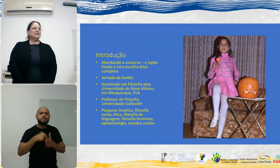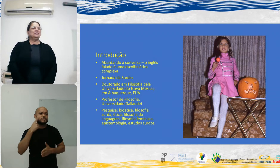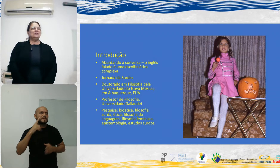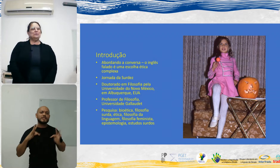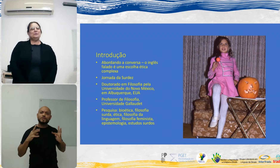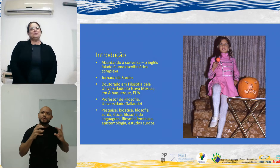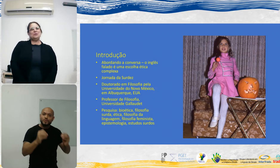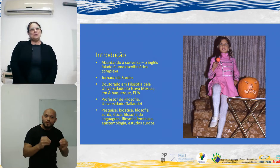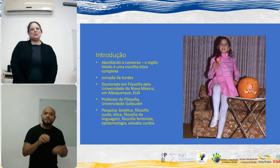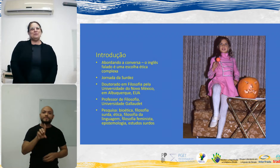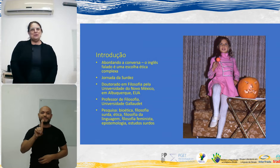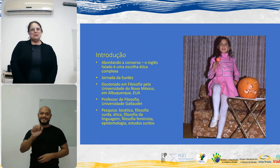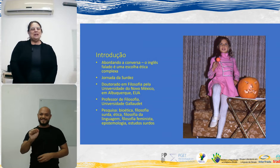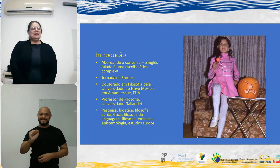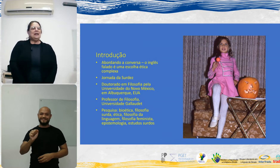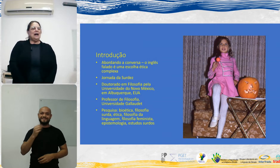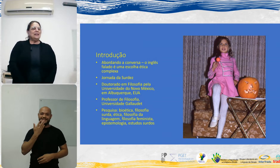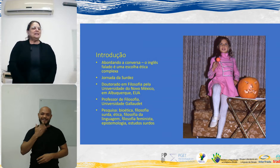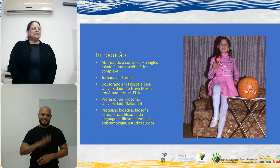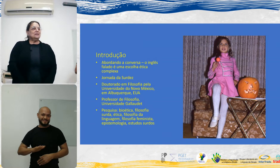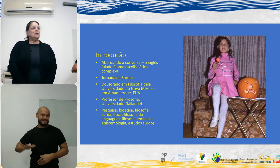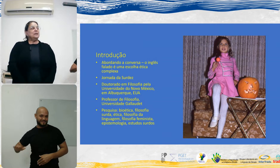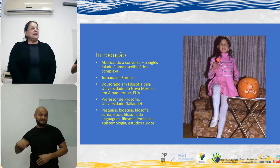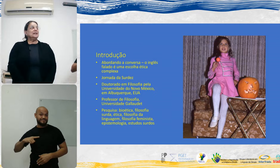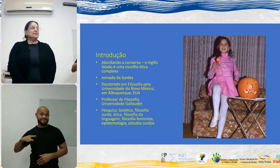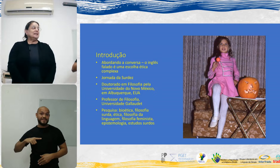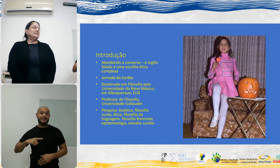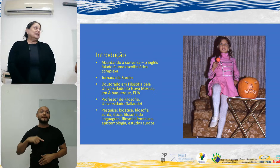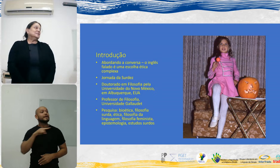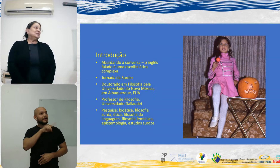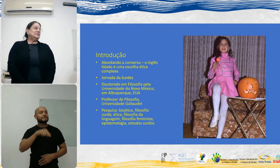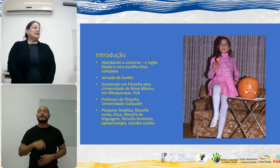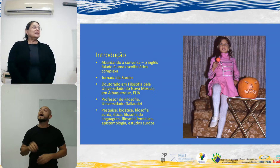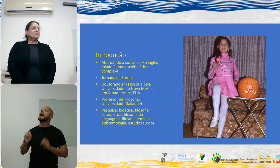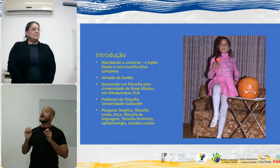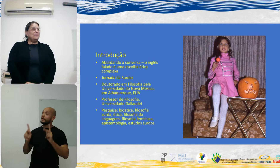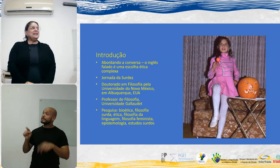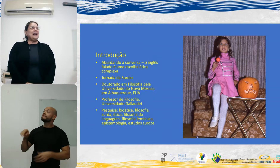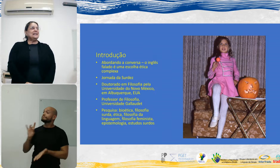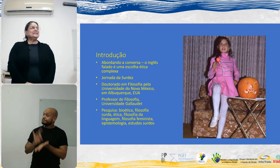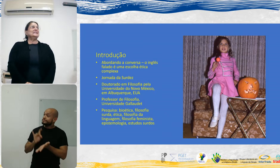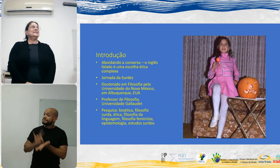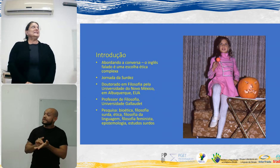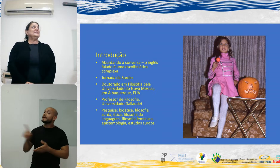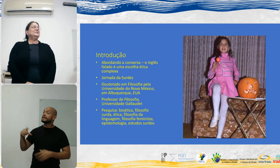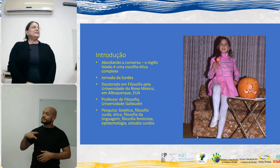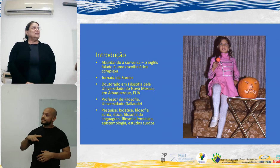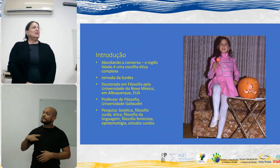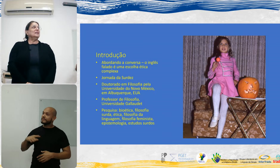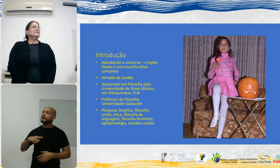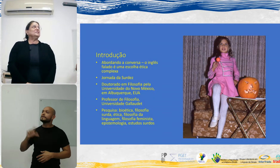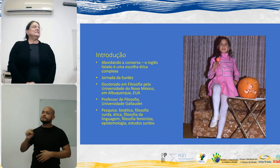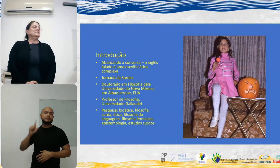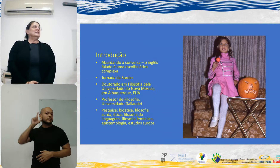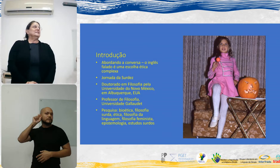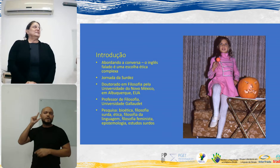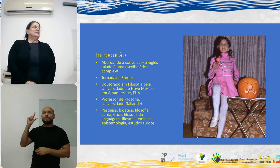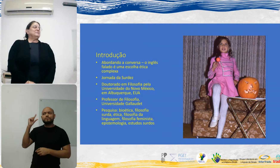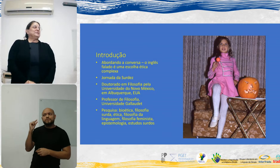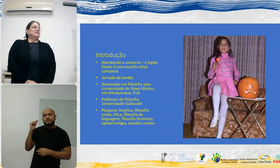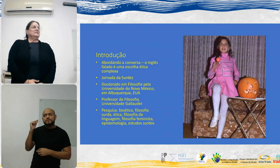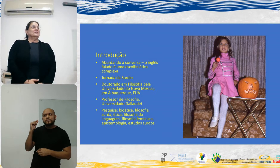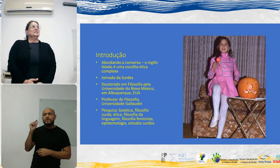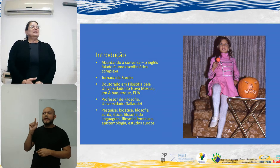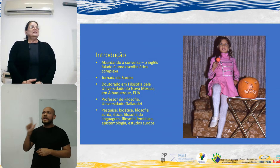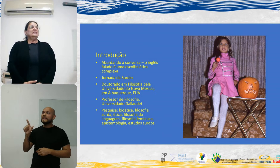hard-hearing children will go through. And they said, oh, yeah, she has hearing loss. She's not